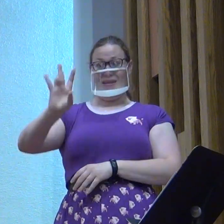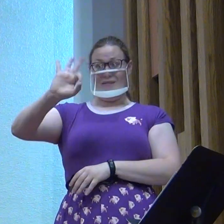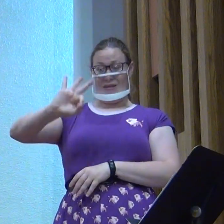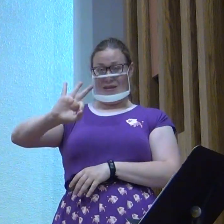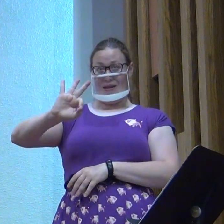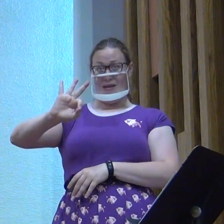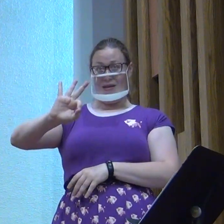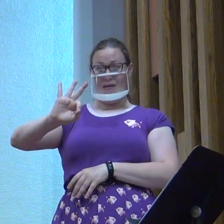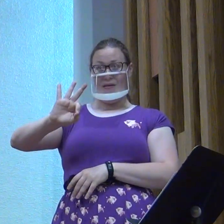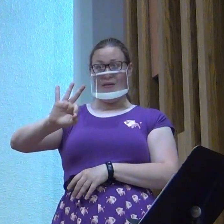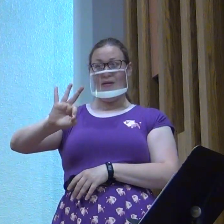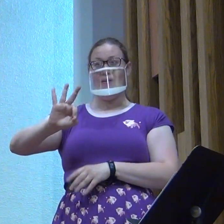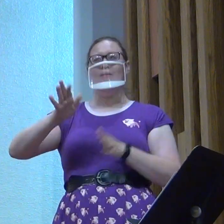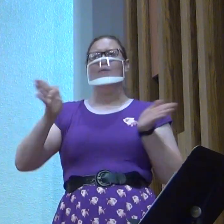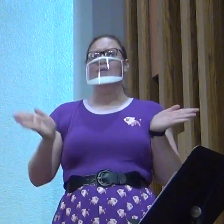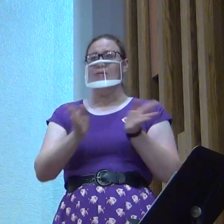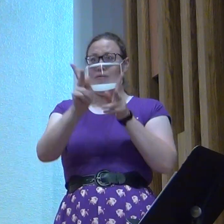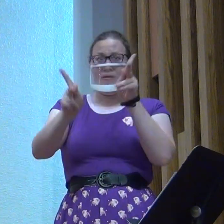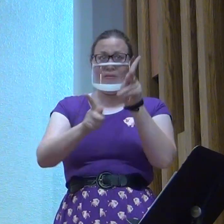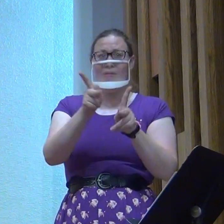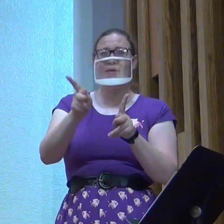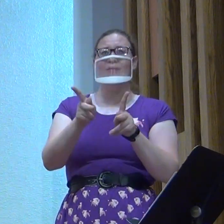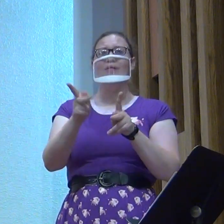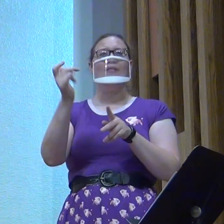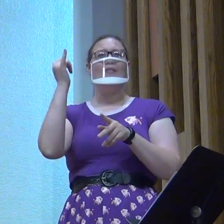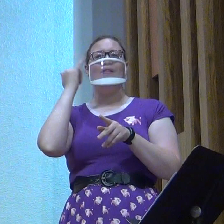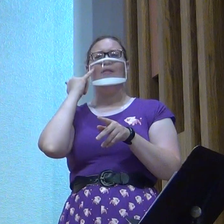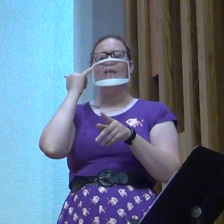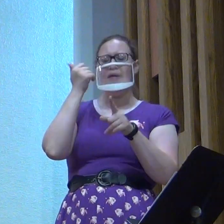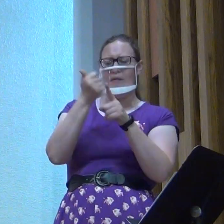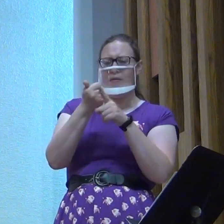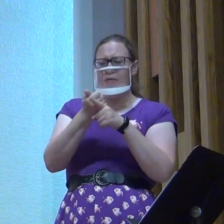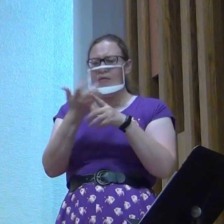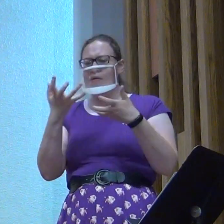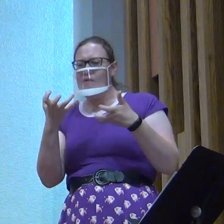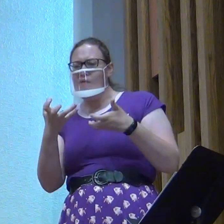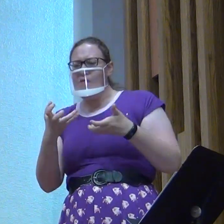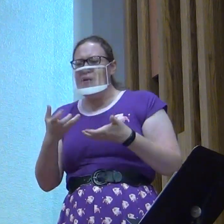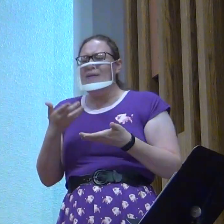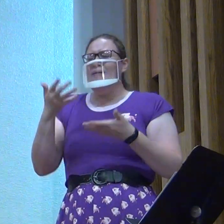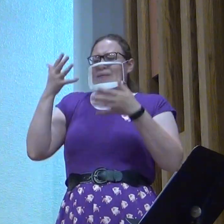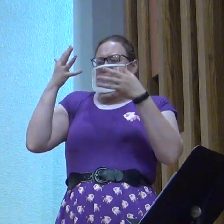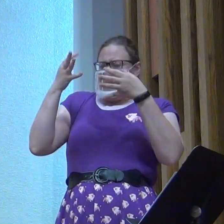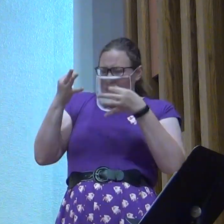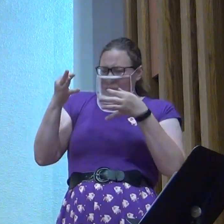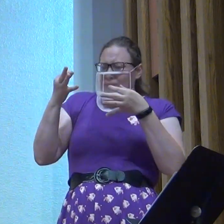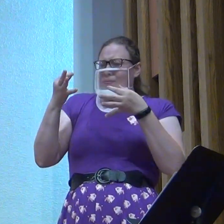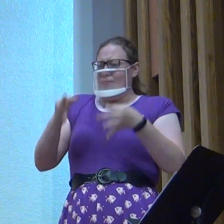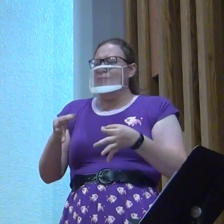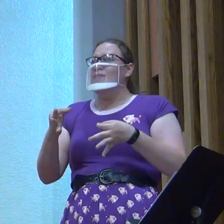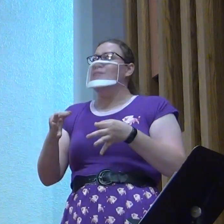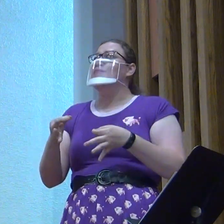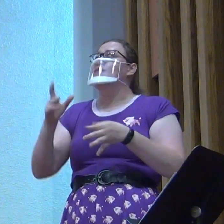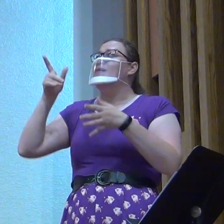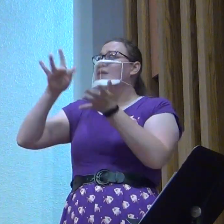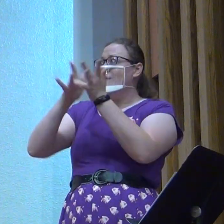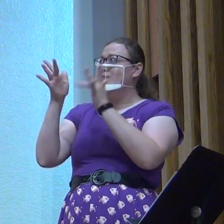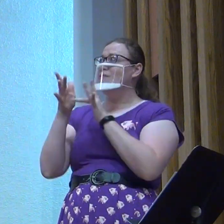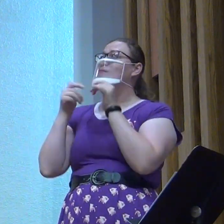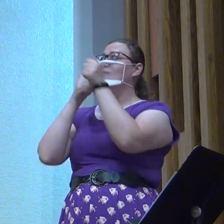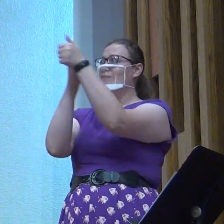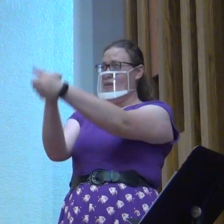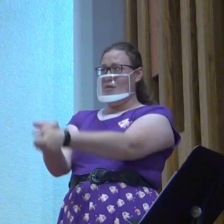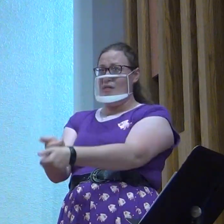to invite anyone who wants to take a step of faith this day to follow Jesus.